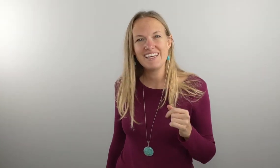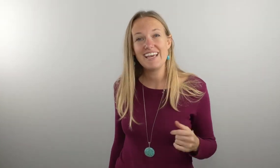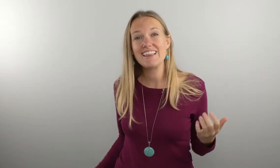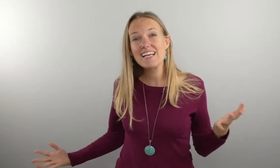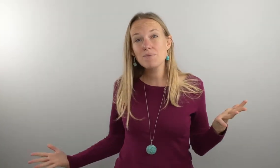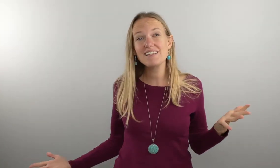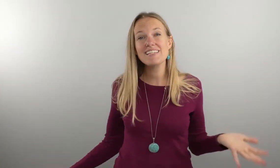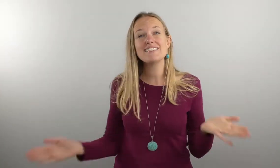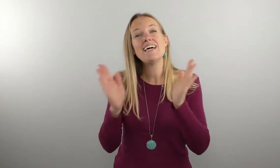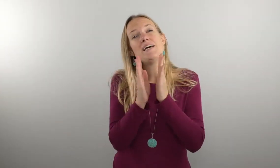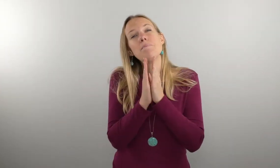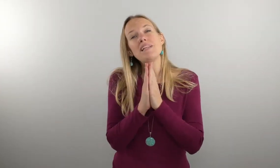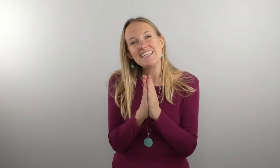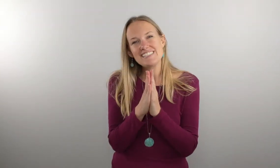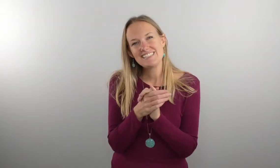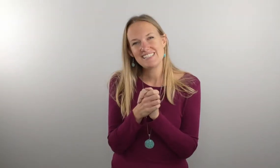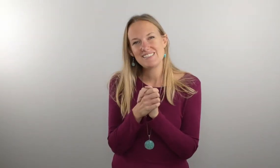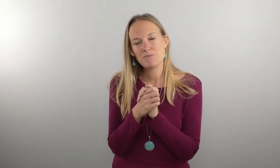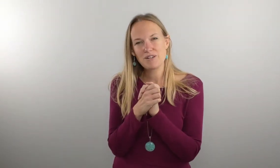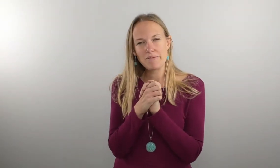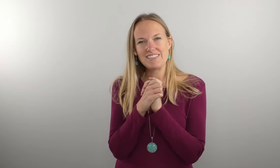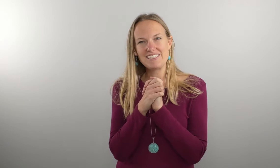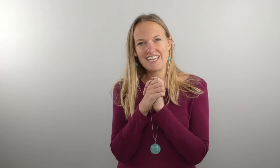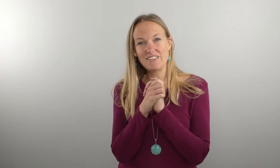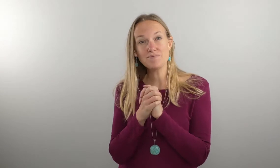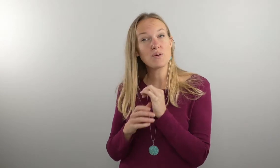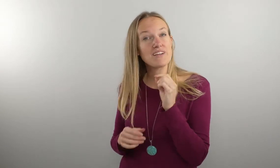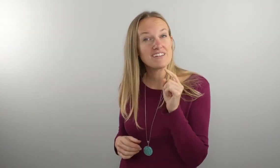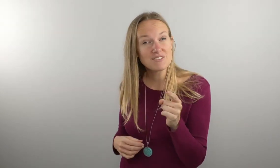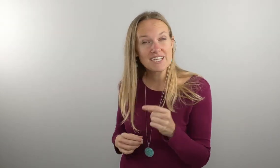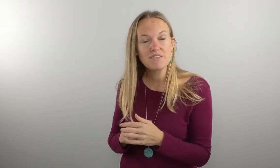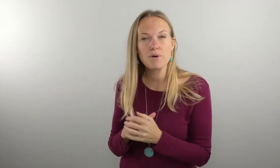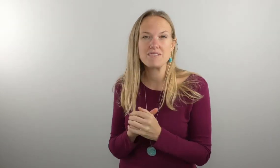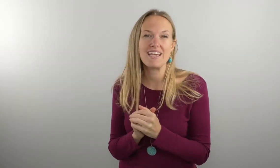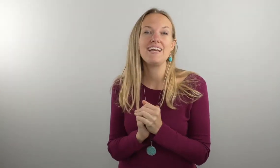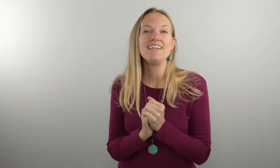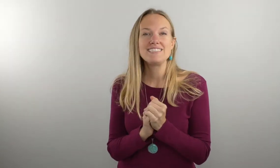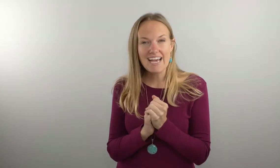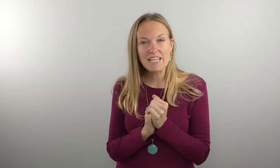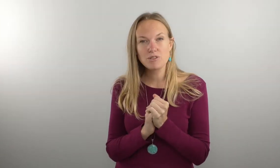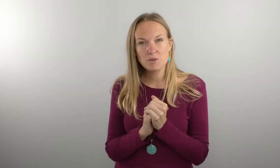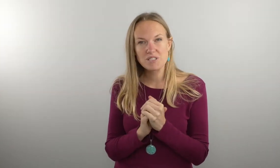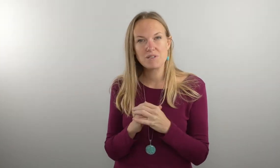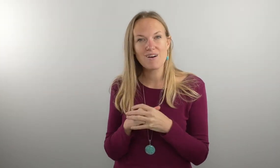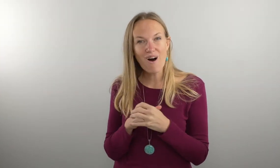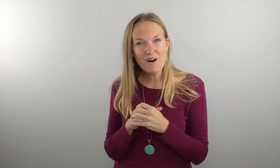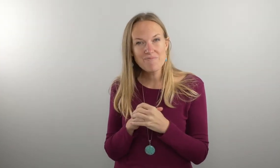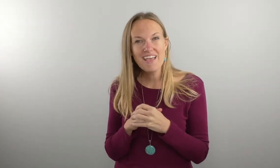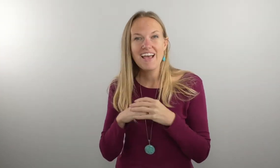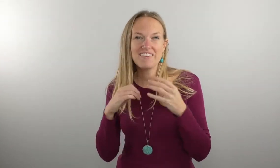And last but not least, please consider subscribing to the channel, or you can also check out the website signlanguageworship.com and you can